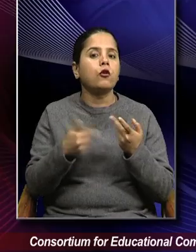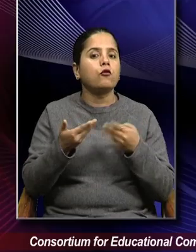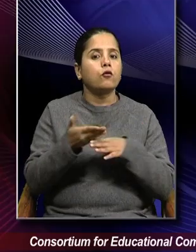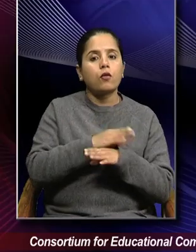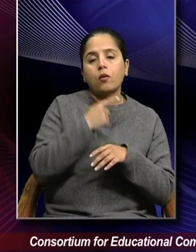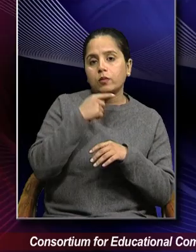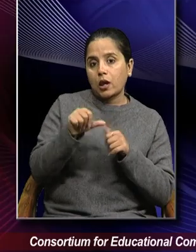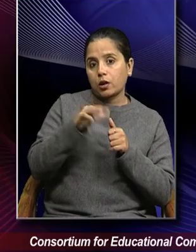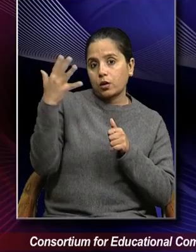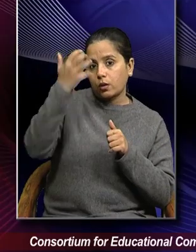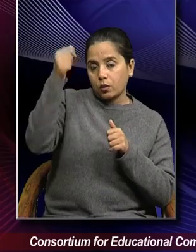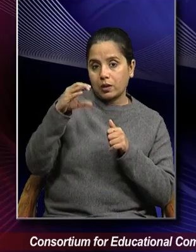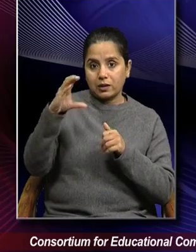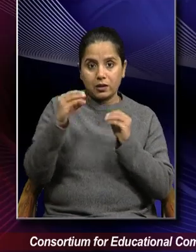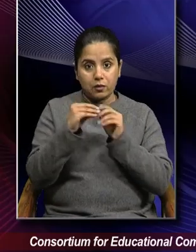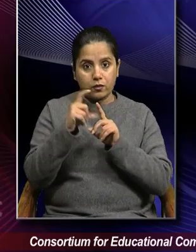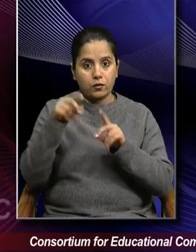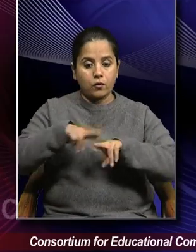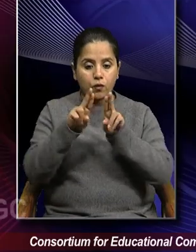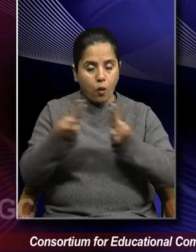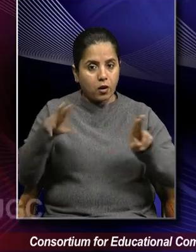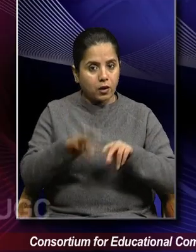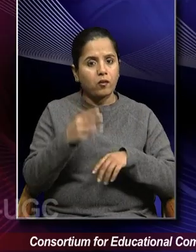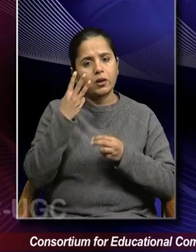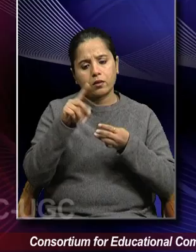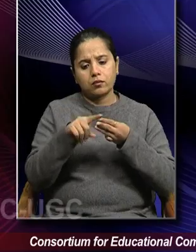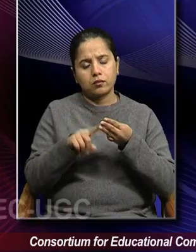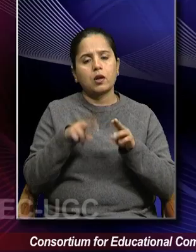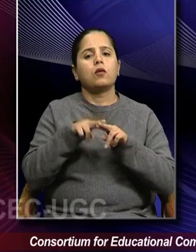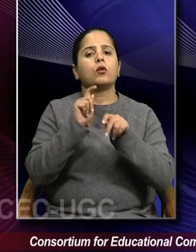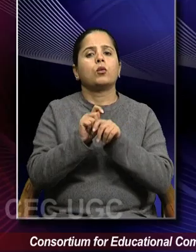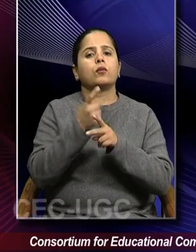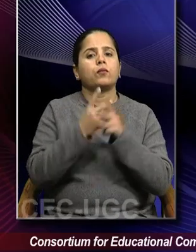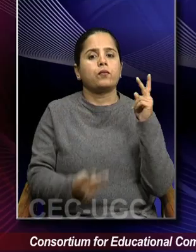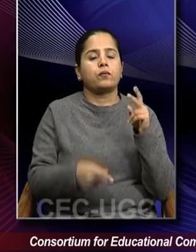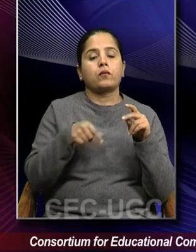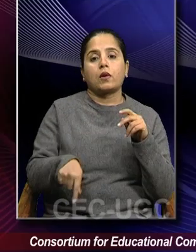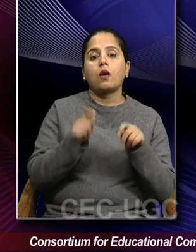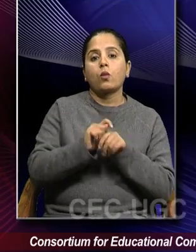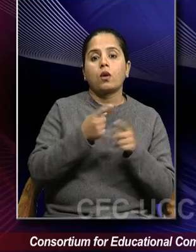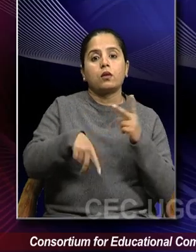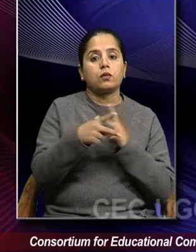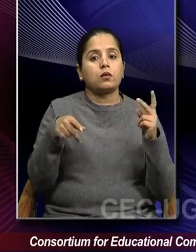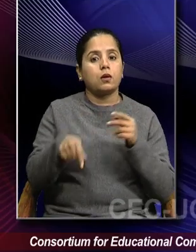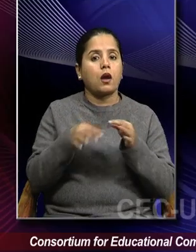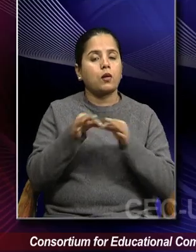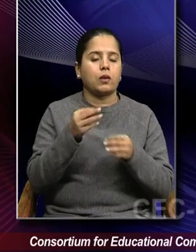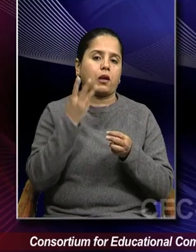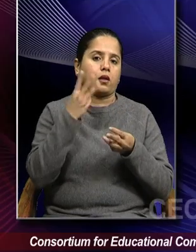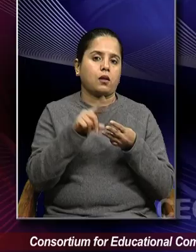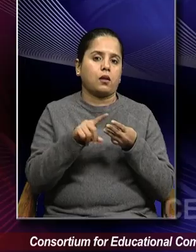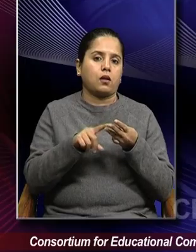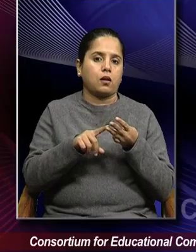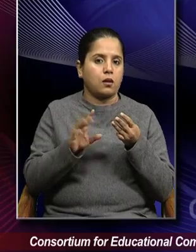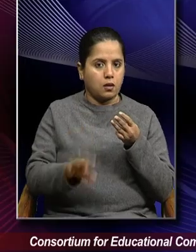the authorities, that CBDC fulfills all three functions. So function of money can be classified into three parts, and all